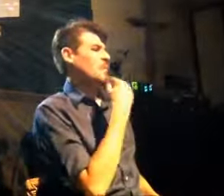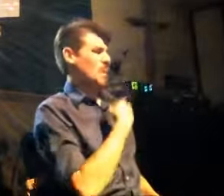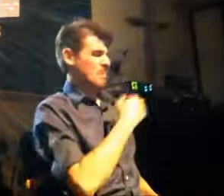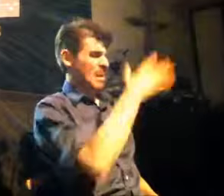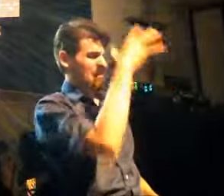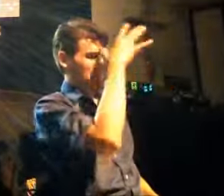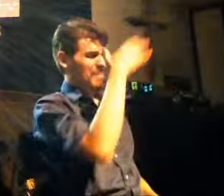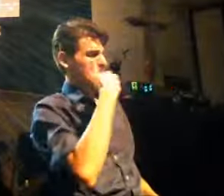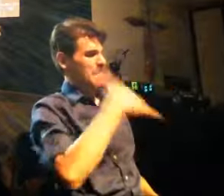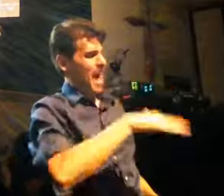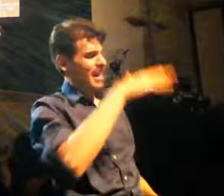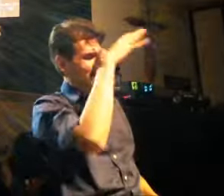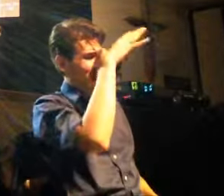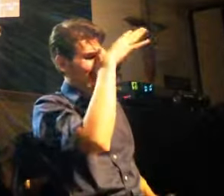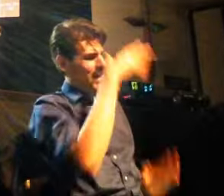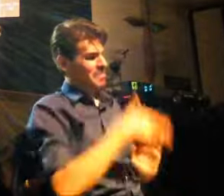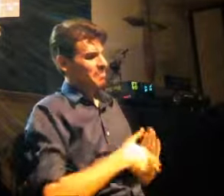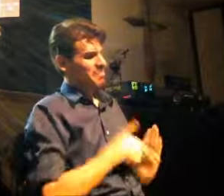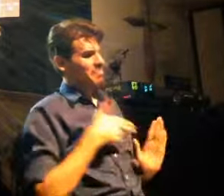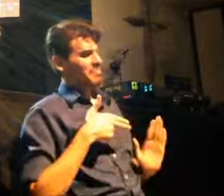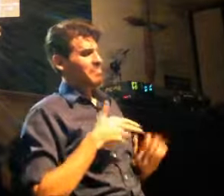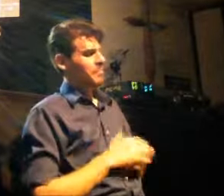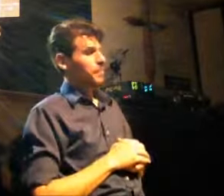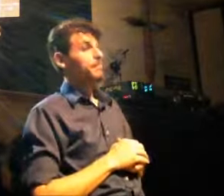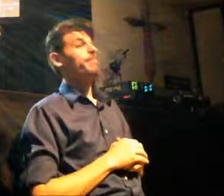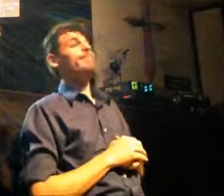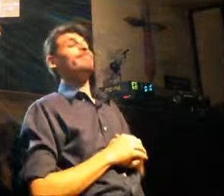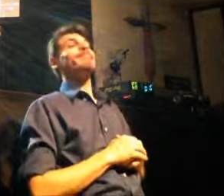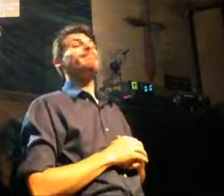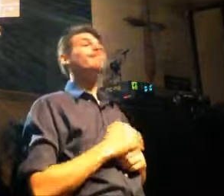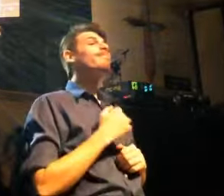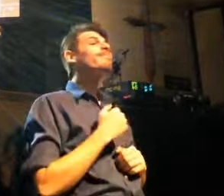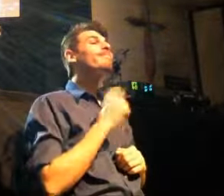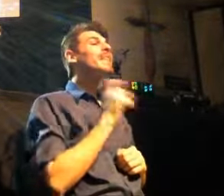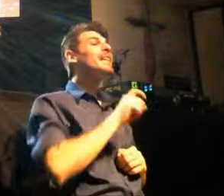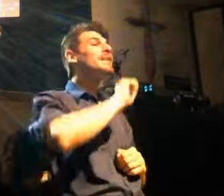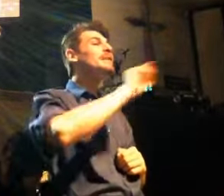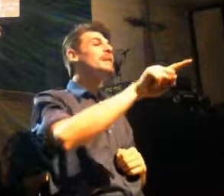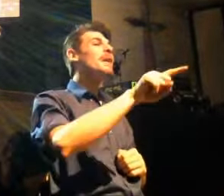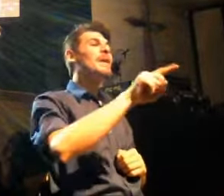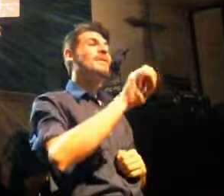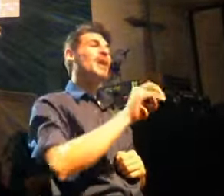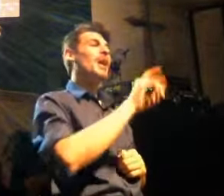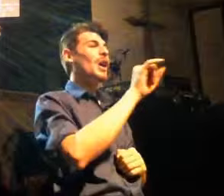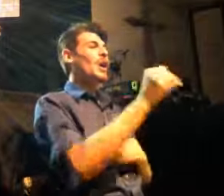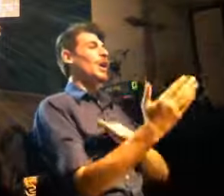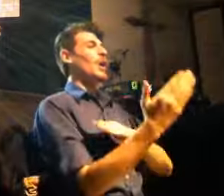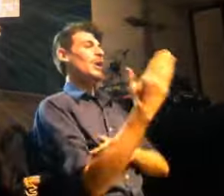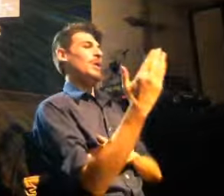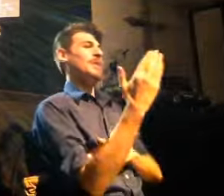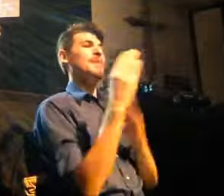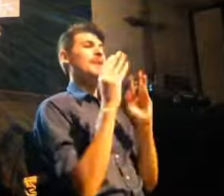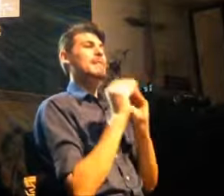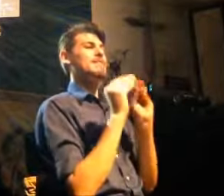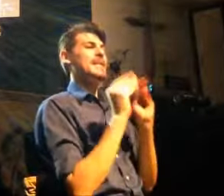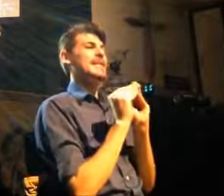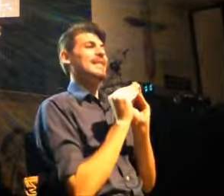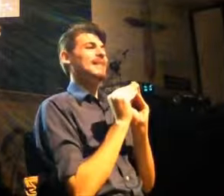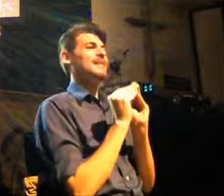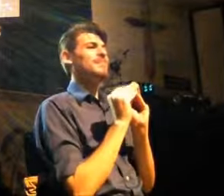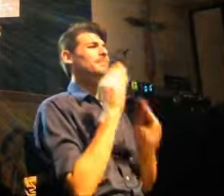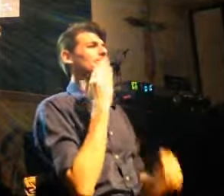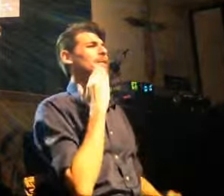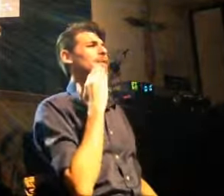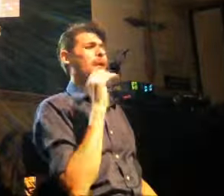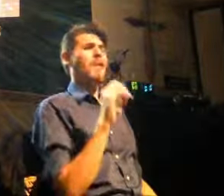Well, I better go. Got an early morning meeting. That's my boy. The early bird gets the worm.